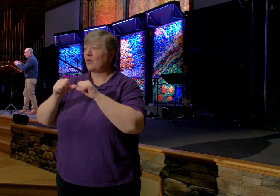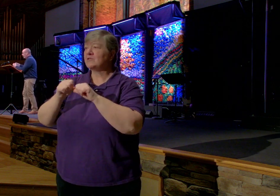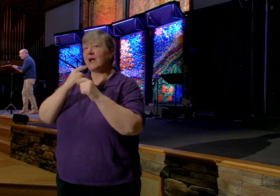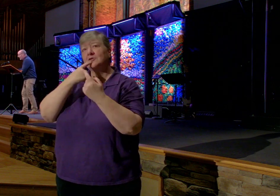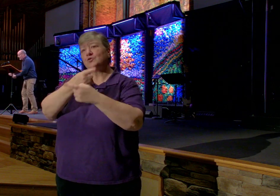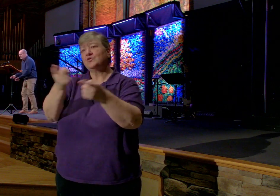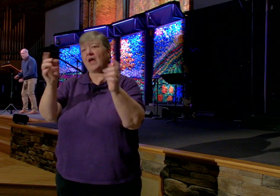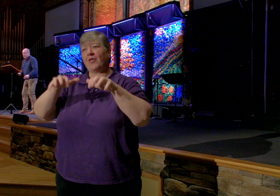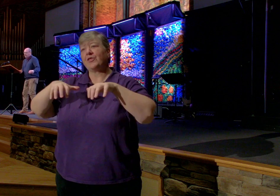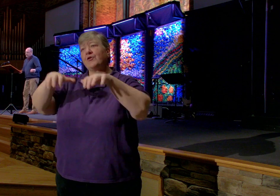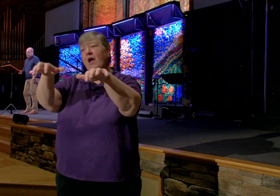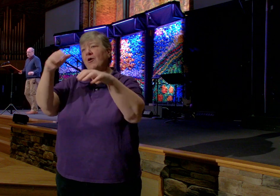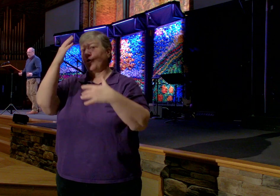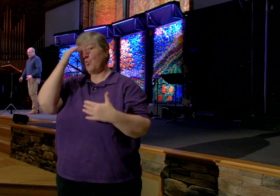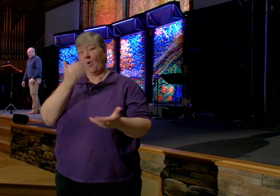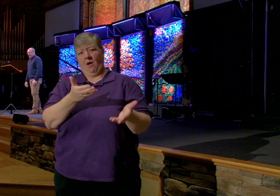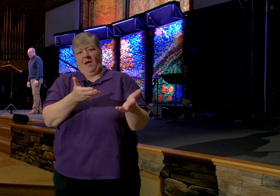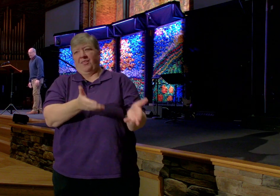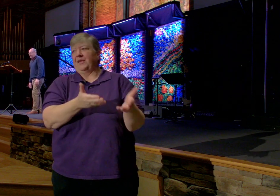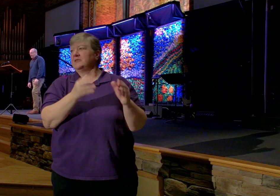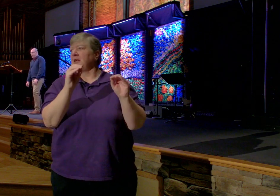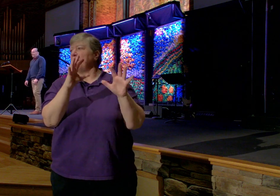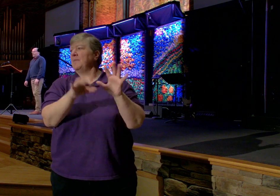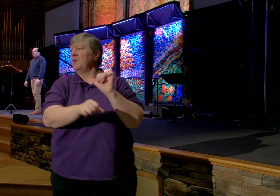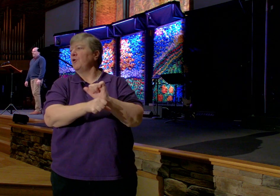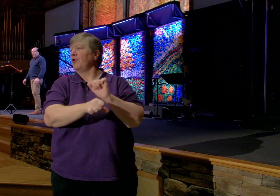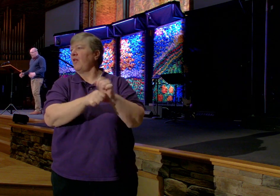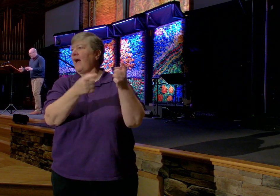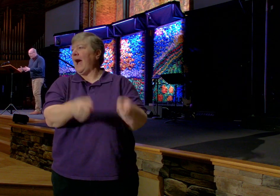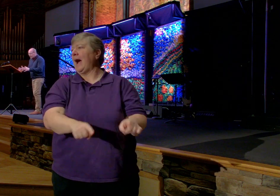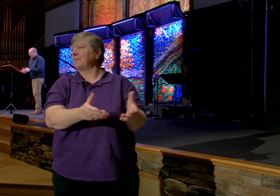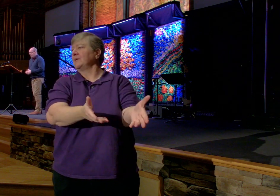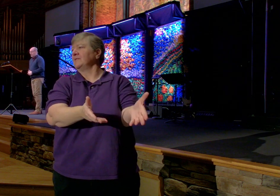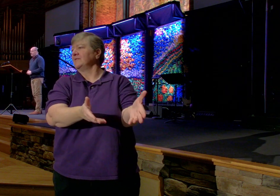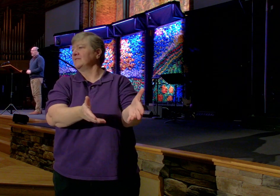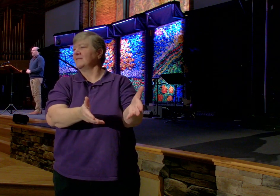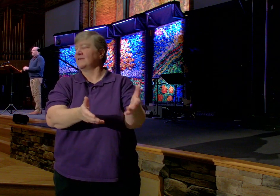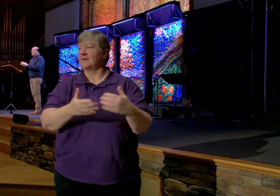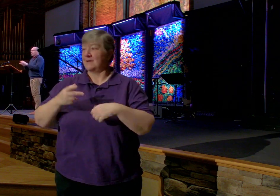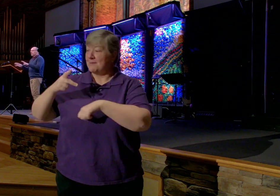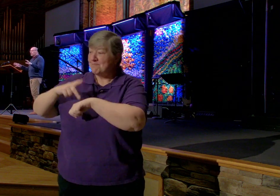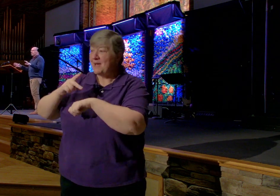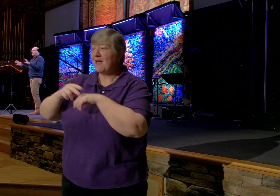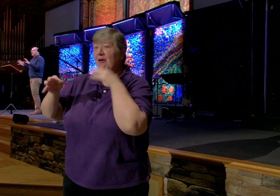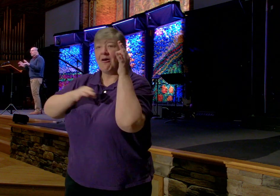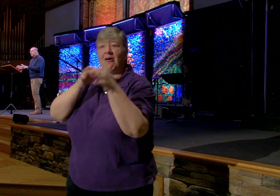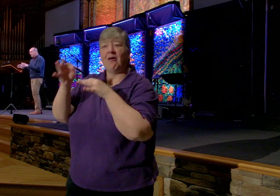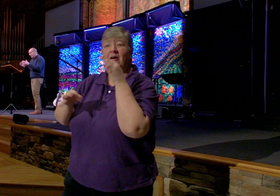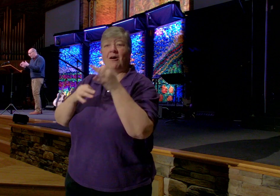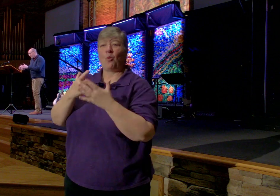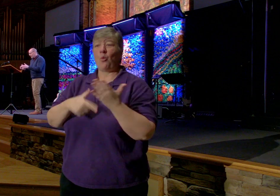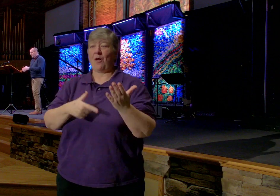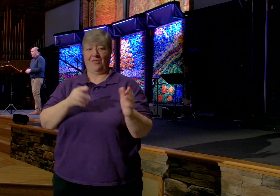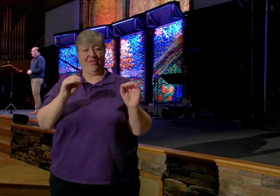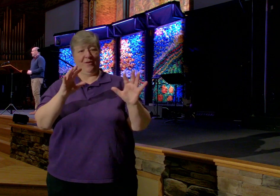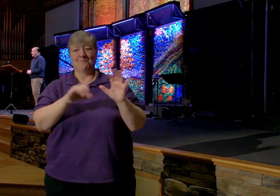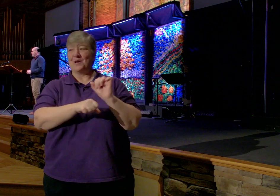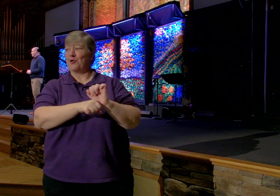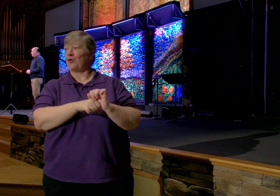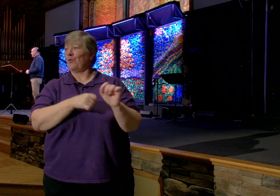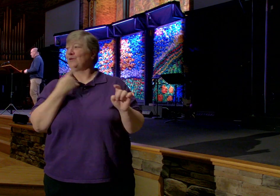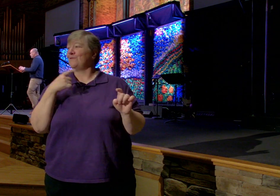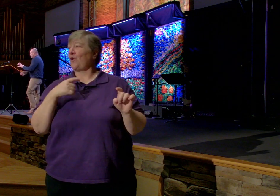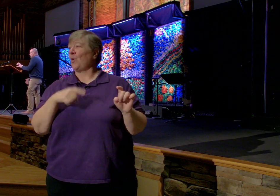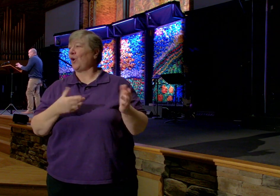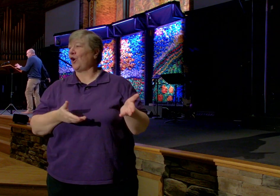on to tell the crowd about why this miracle happened. Peter actually tells what the miracle was really,